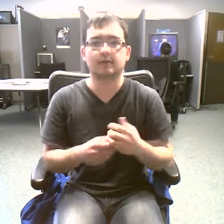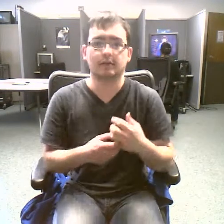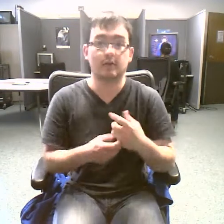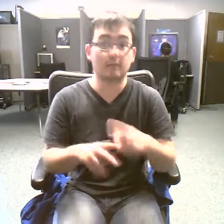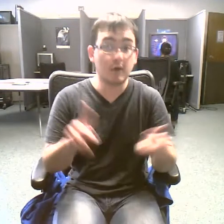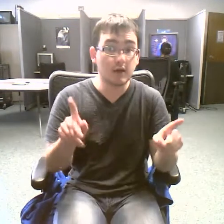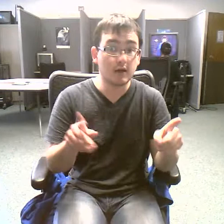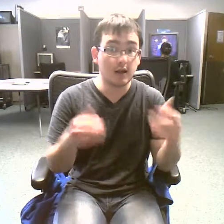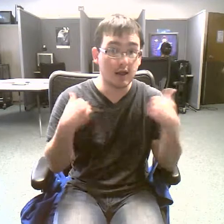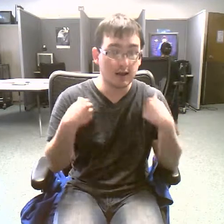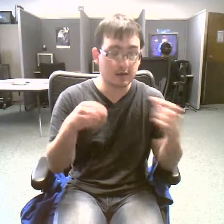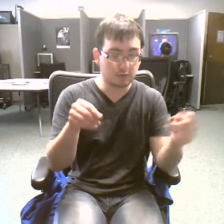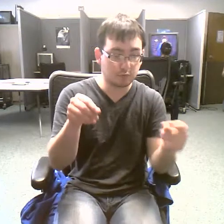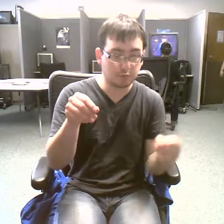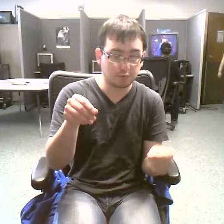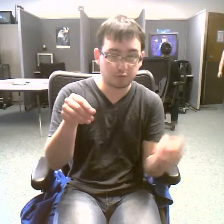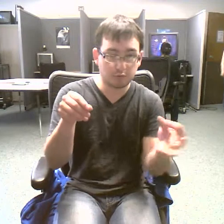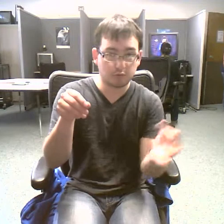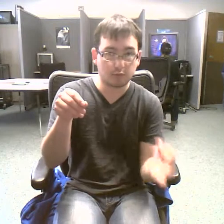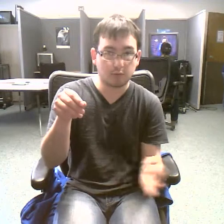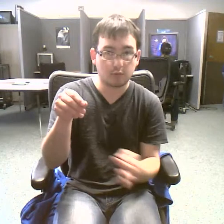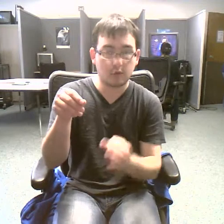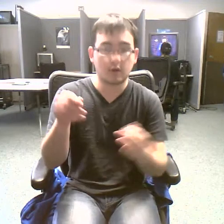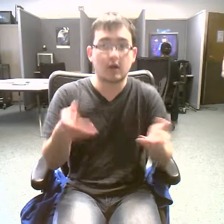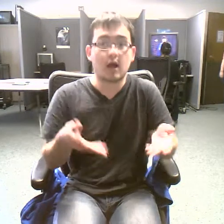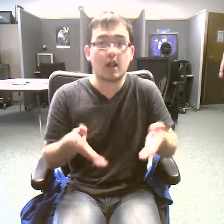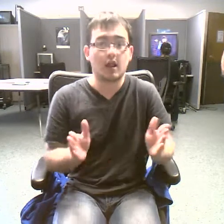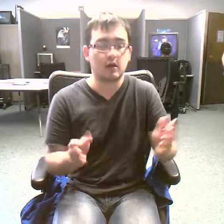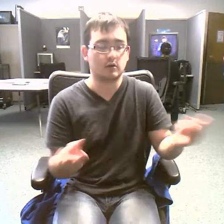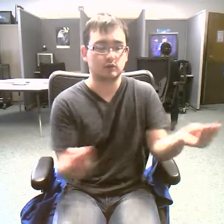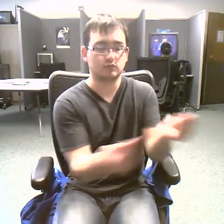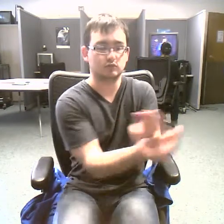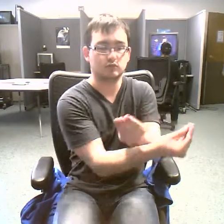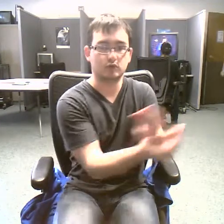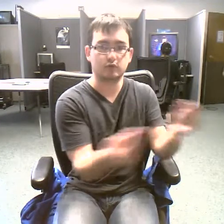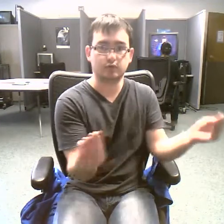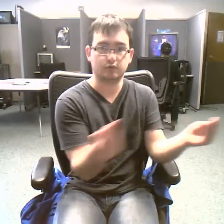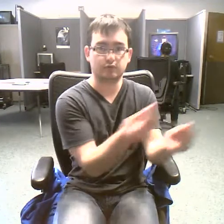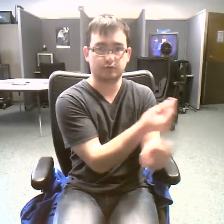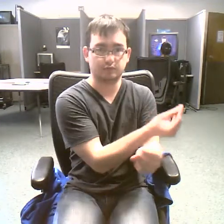that membrane to let some things move in and some things move out.